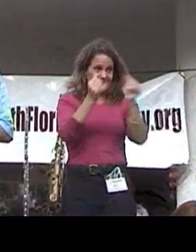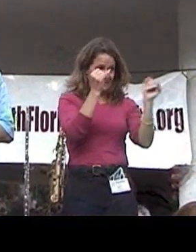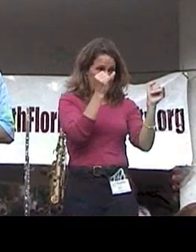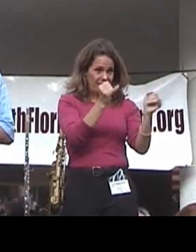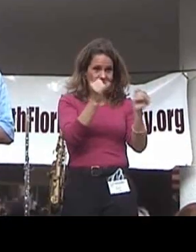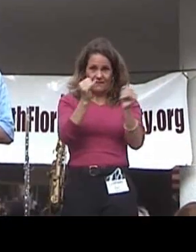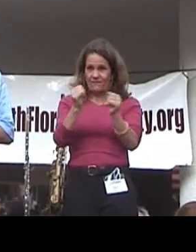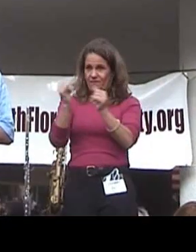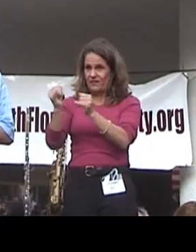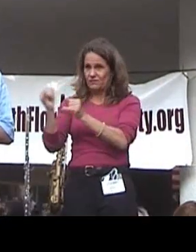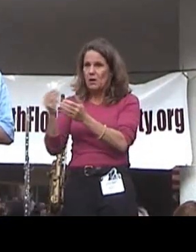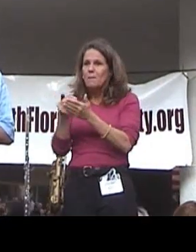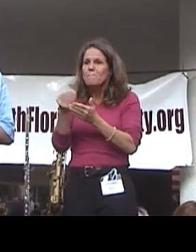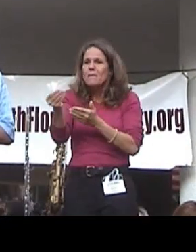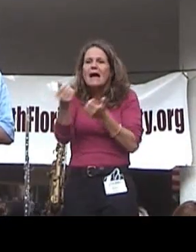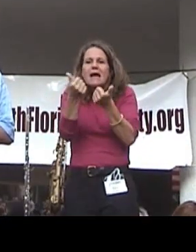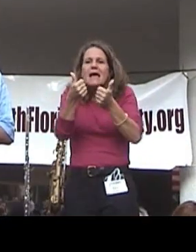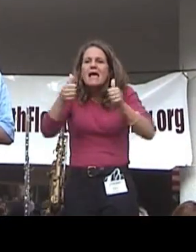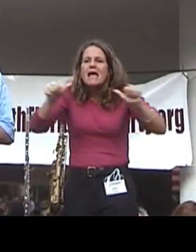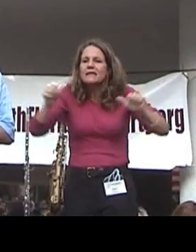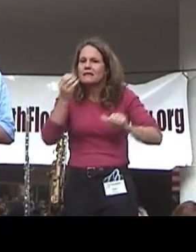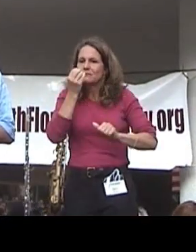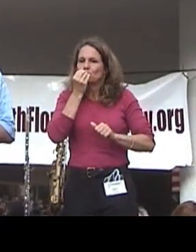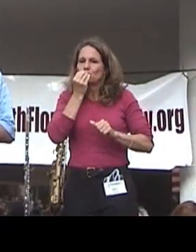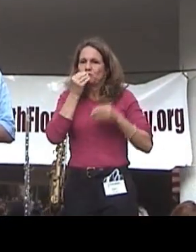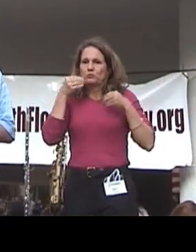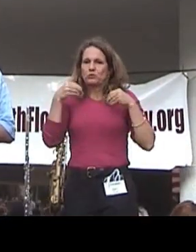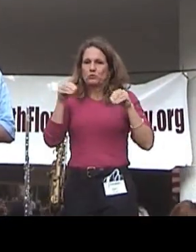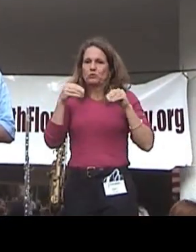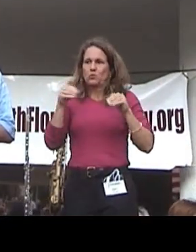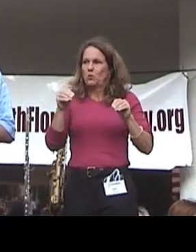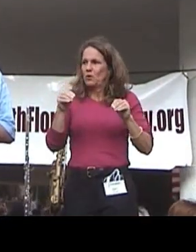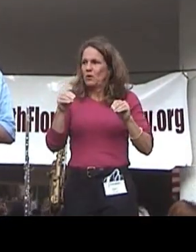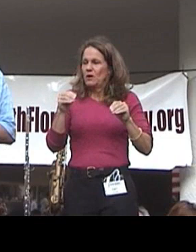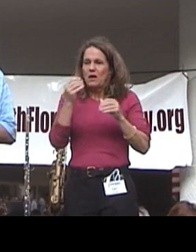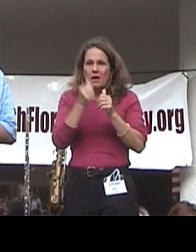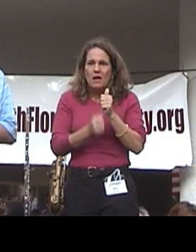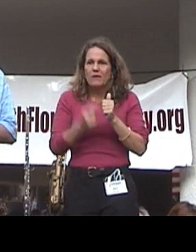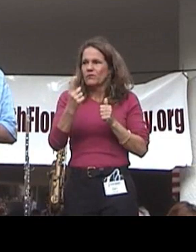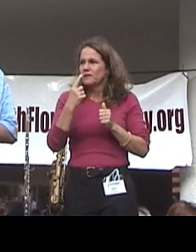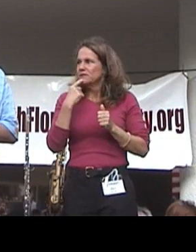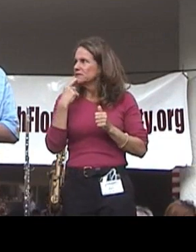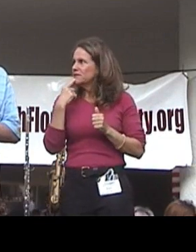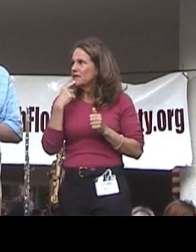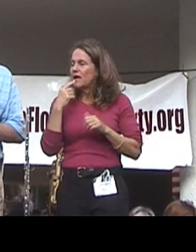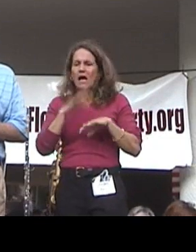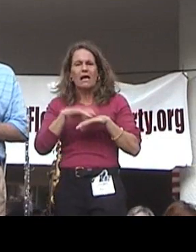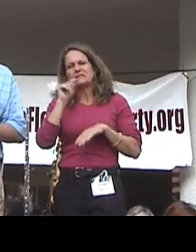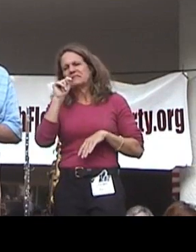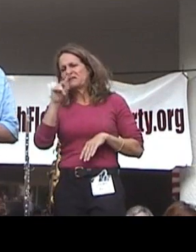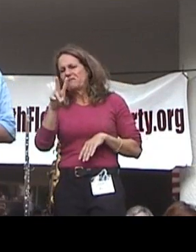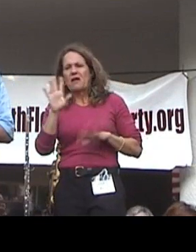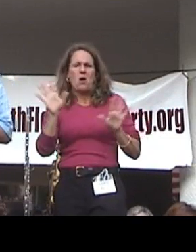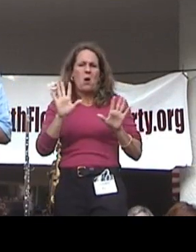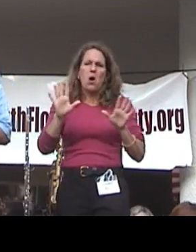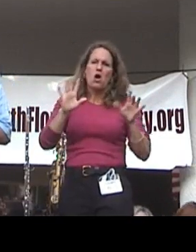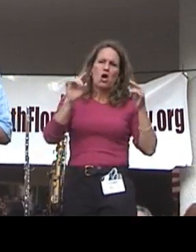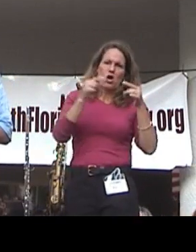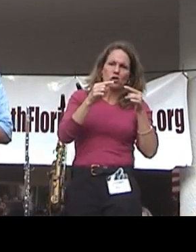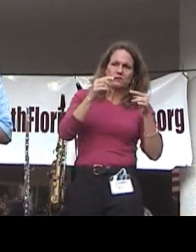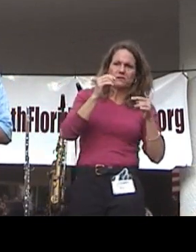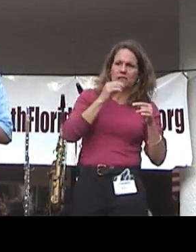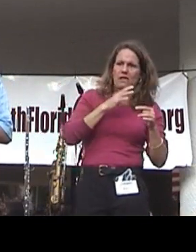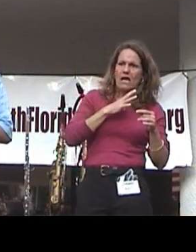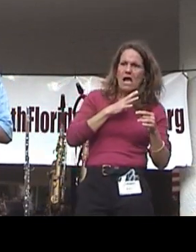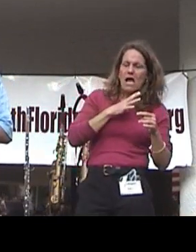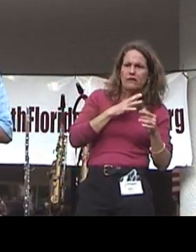that buys anything in a grocery store. Everybody says on television, oh, it's only going to hurt the guy that buys a